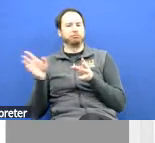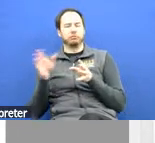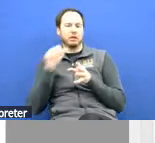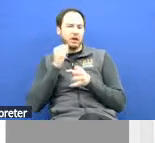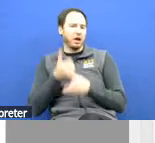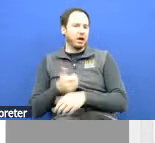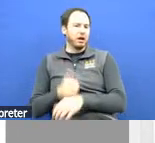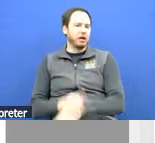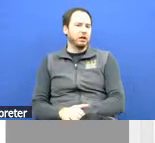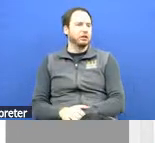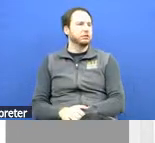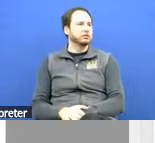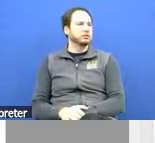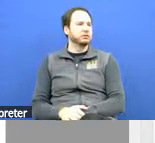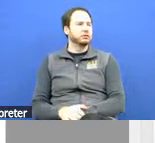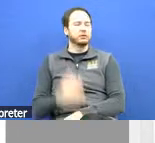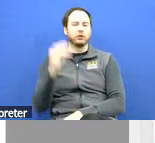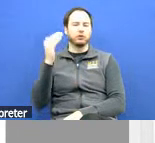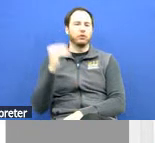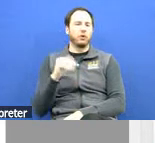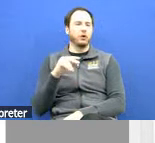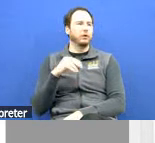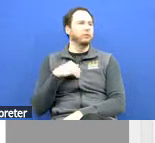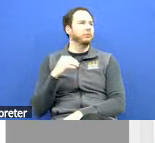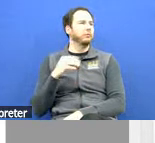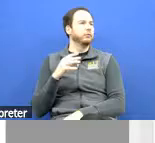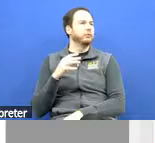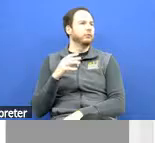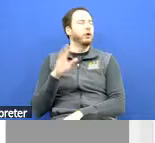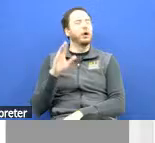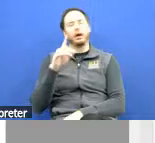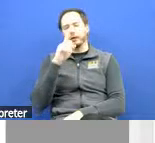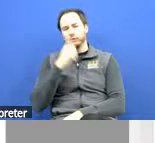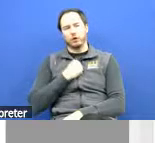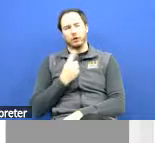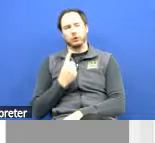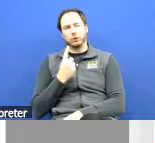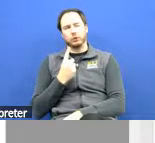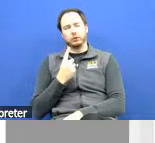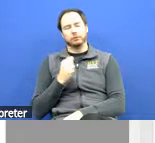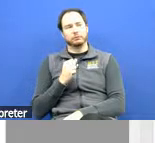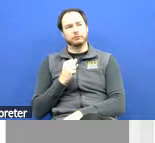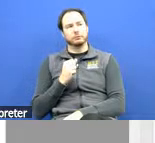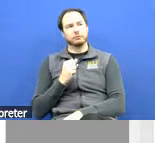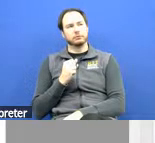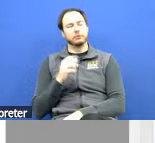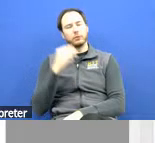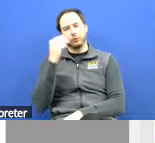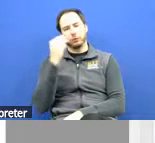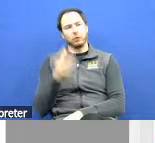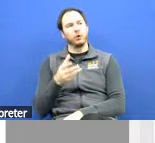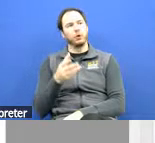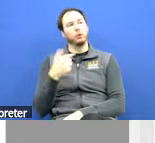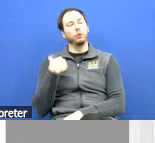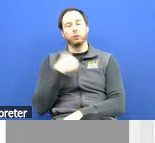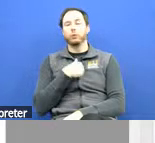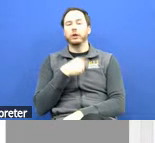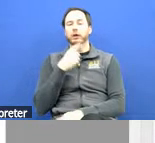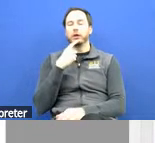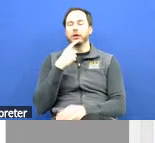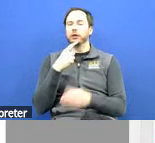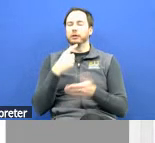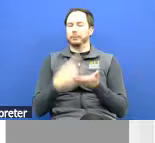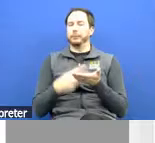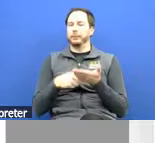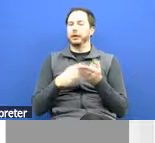district. Similar, go ahead and scroll. Well, actually, before I just go back for a second, I will note that we talk about different materials.